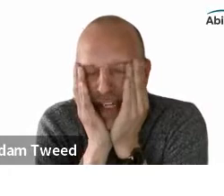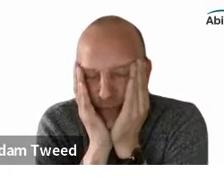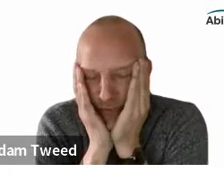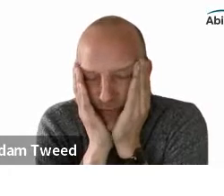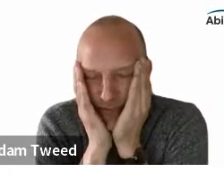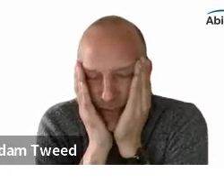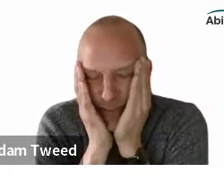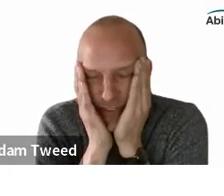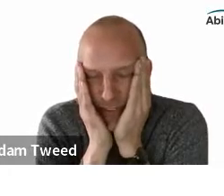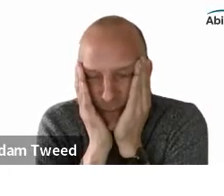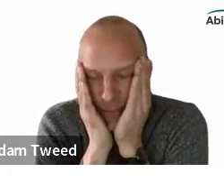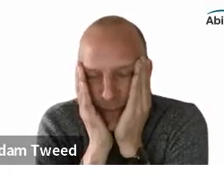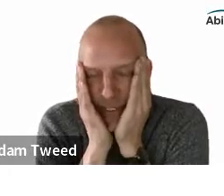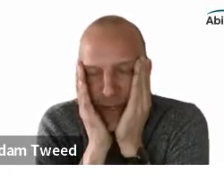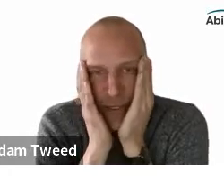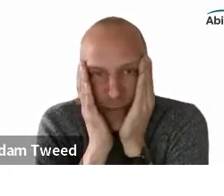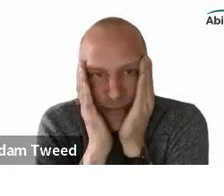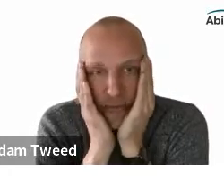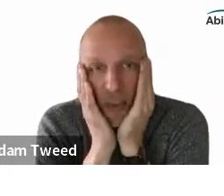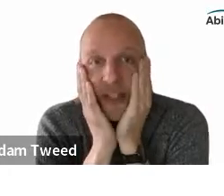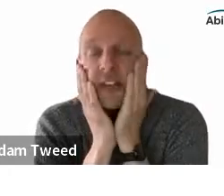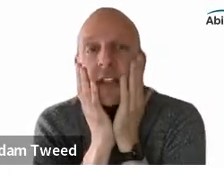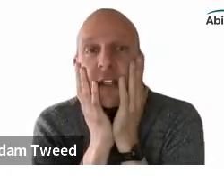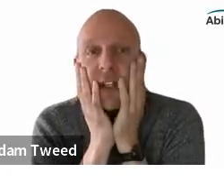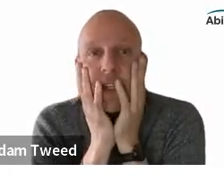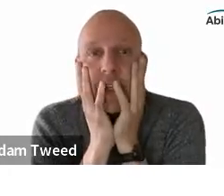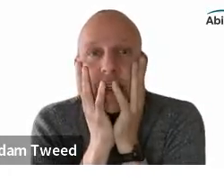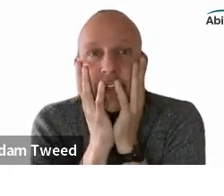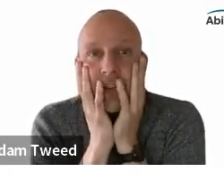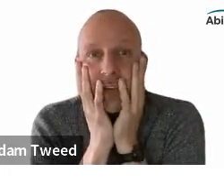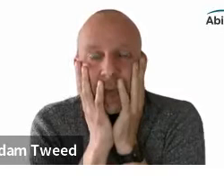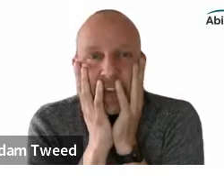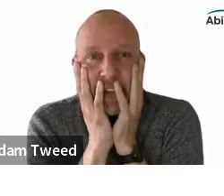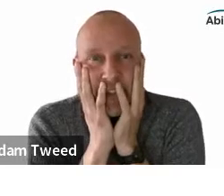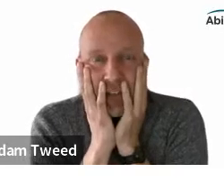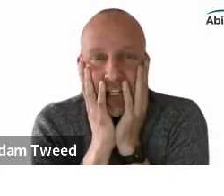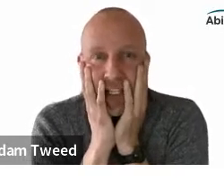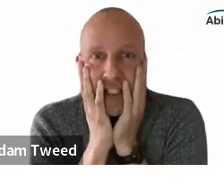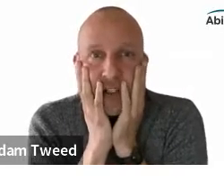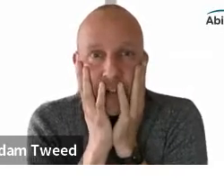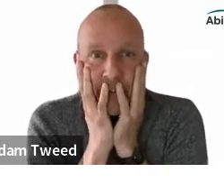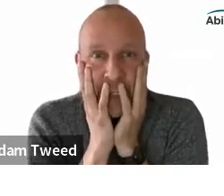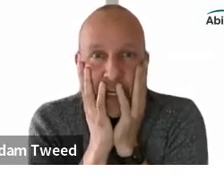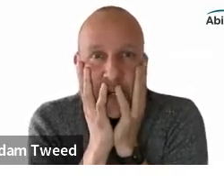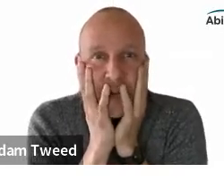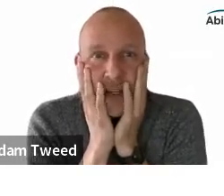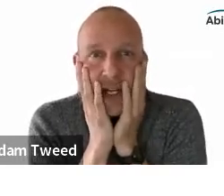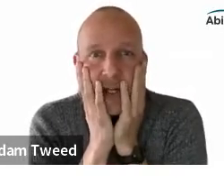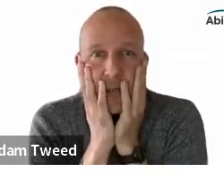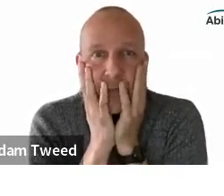did an advert recently about asking twice. So if somebody says they're okay, ask